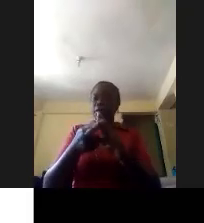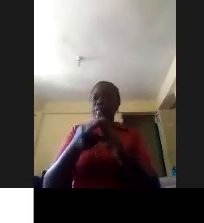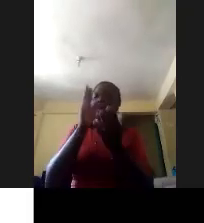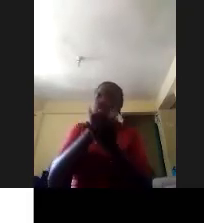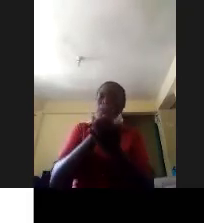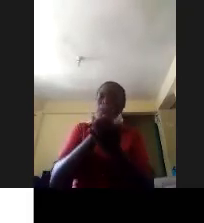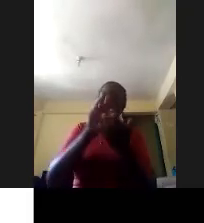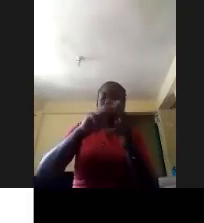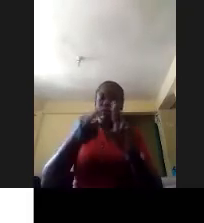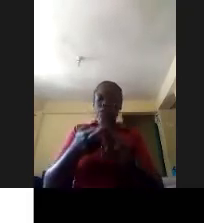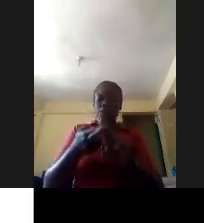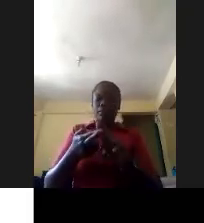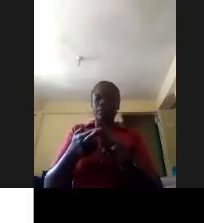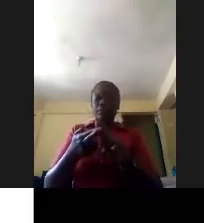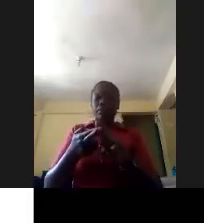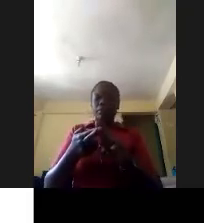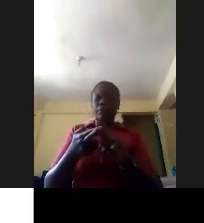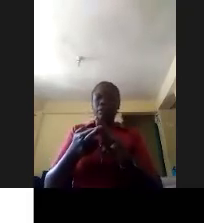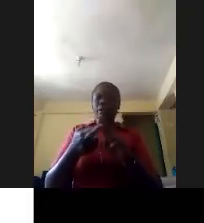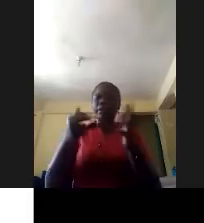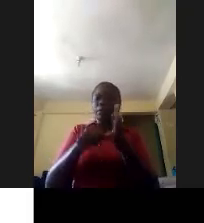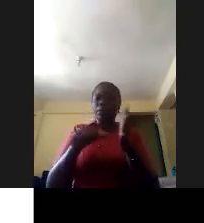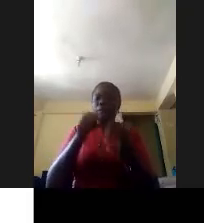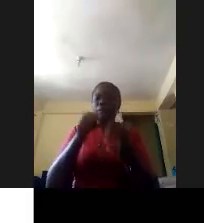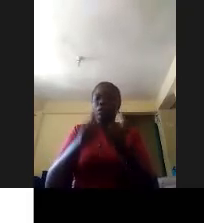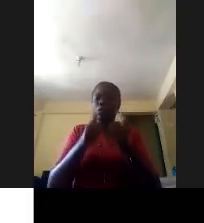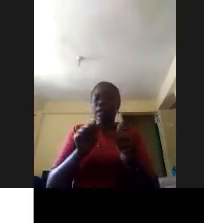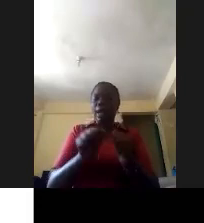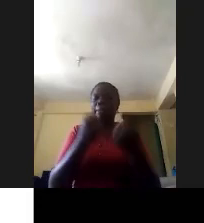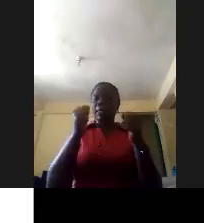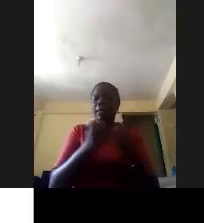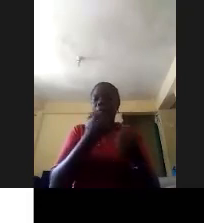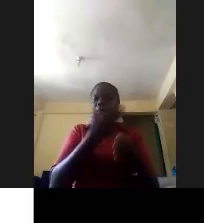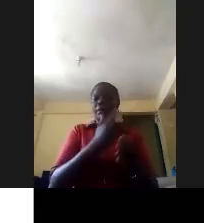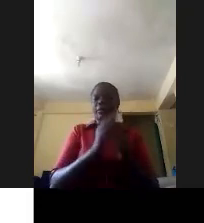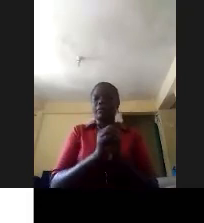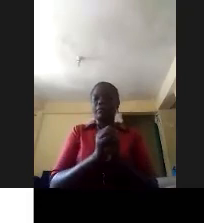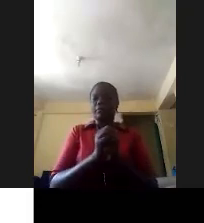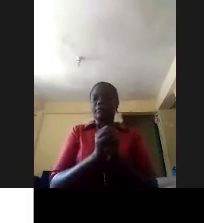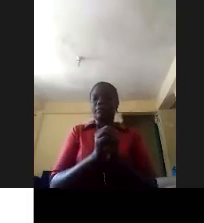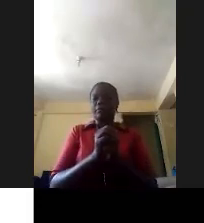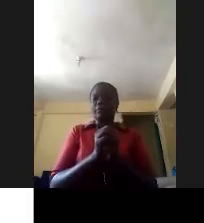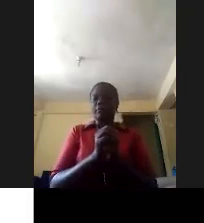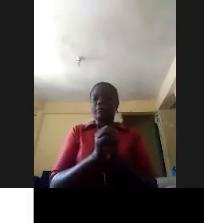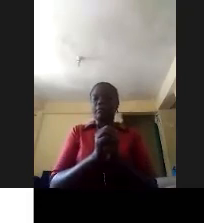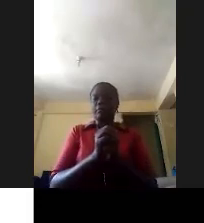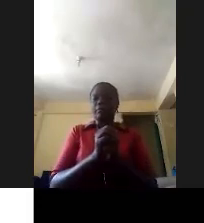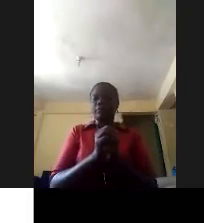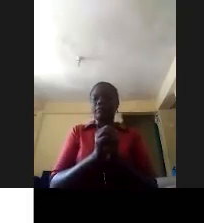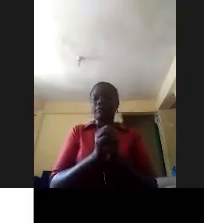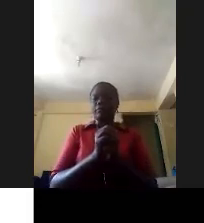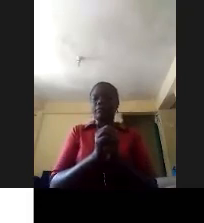or other problems around relationships. Yeah. And it can actually manifest